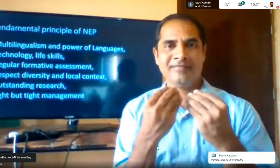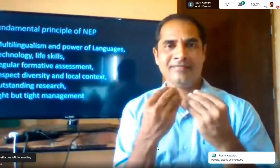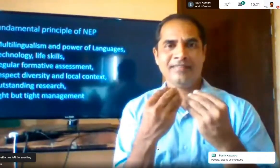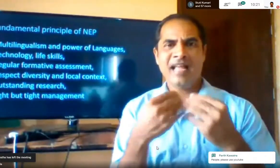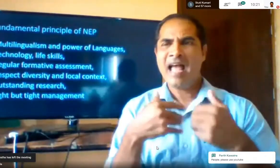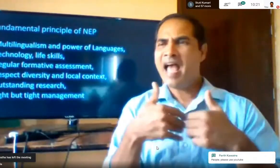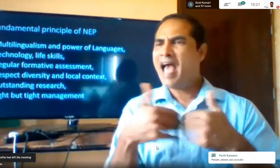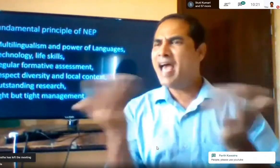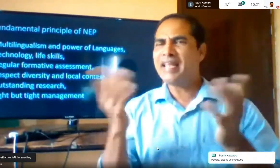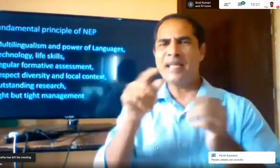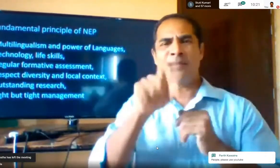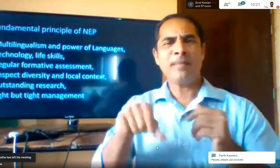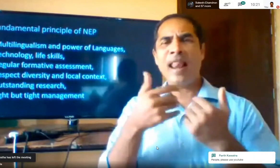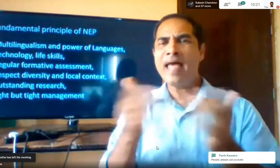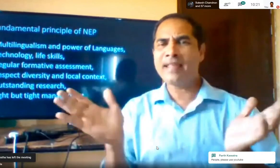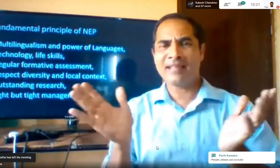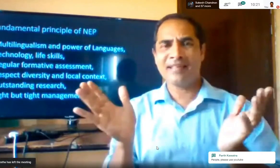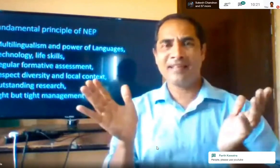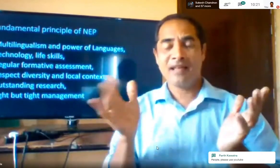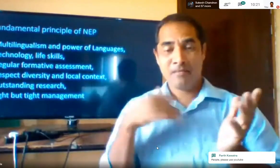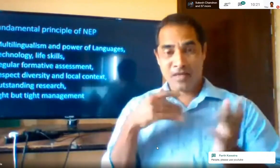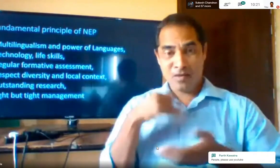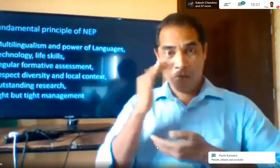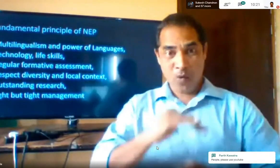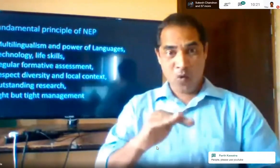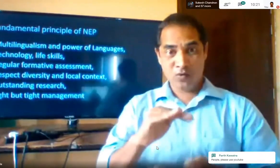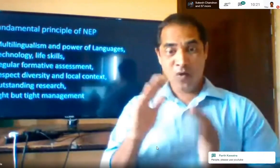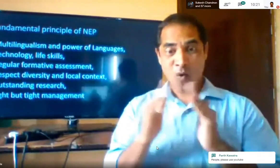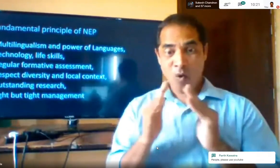Our mother tongue we have to learn, whatever it is.